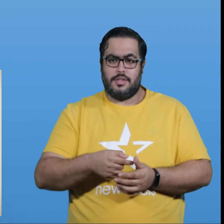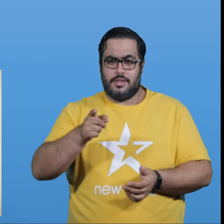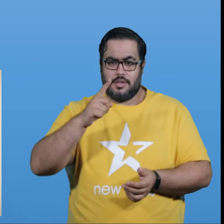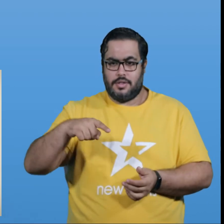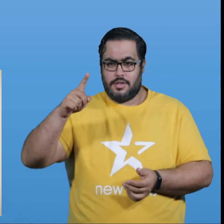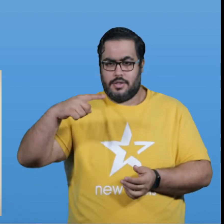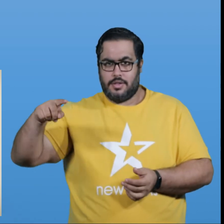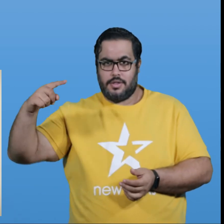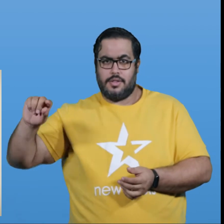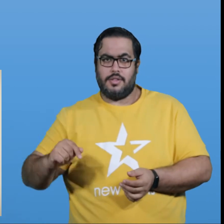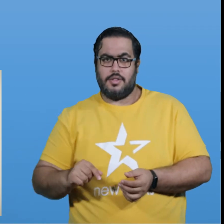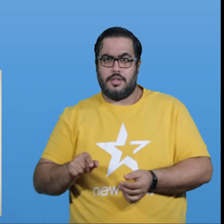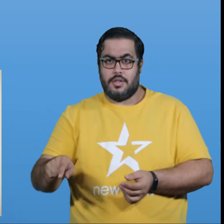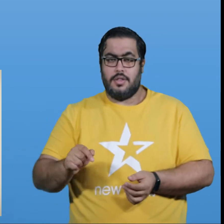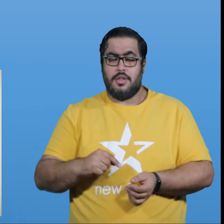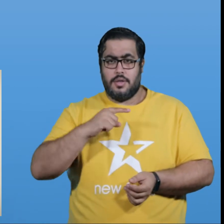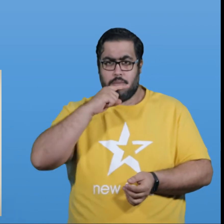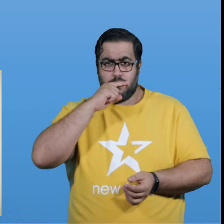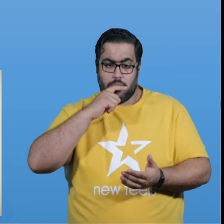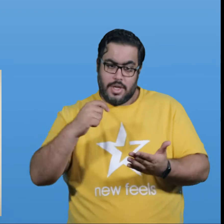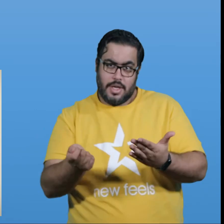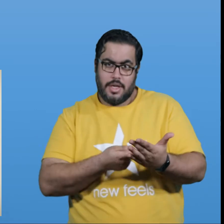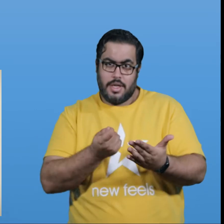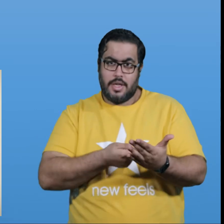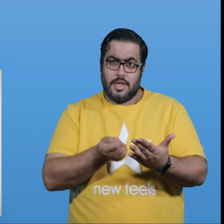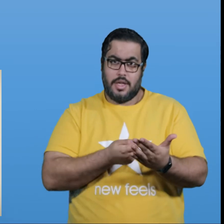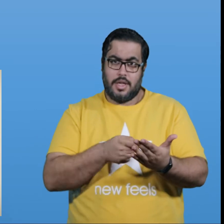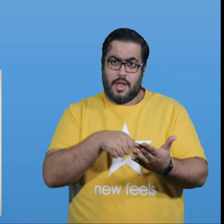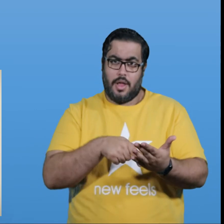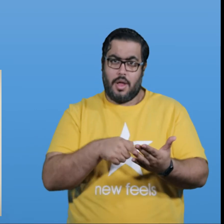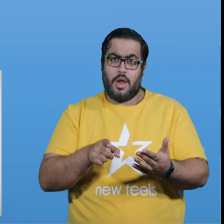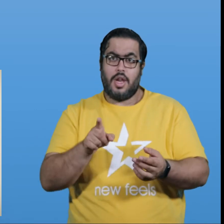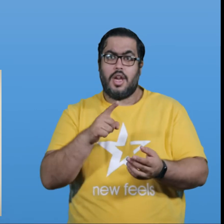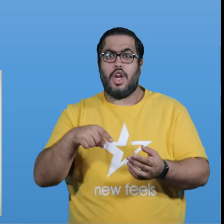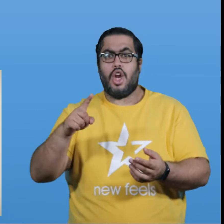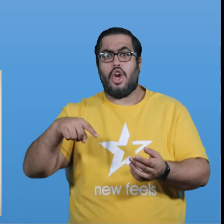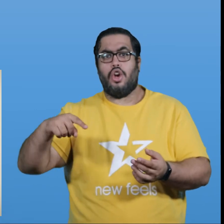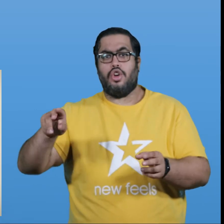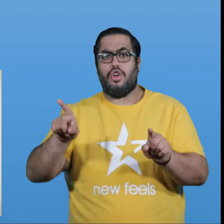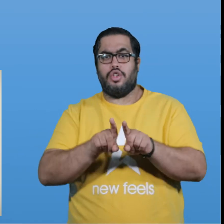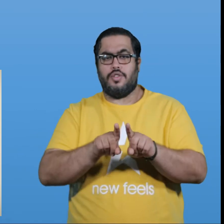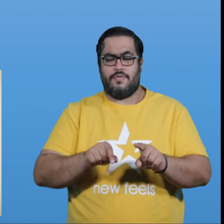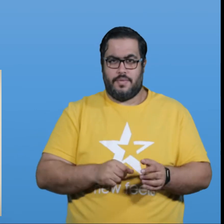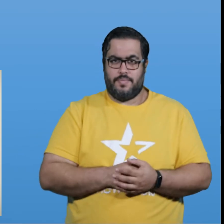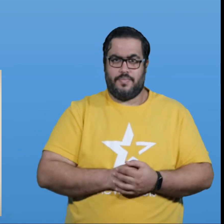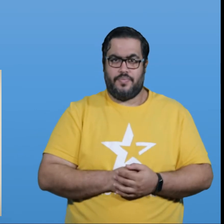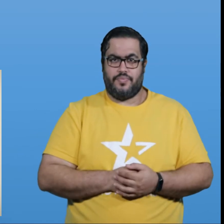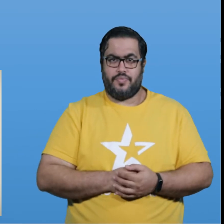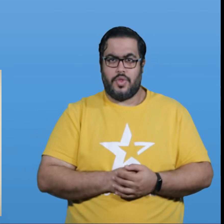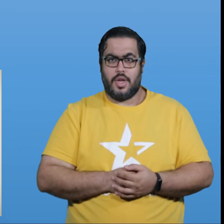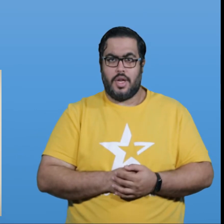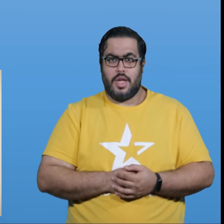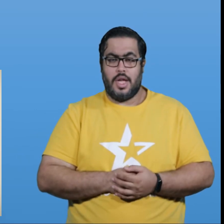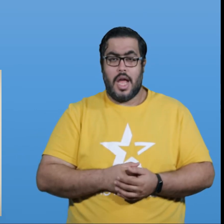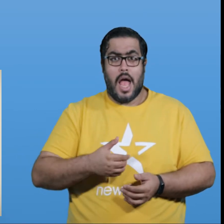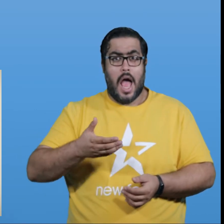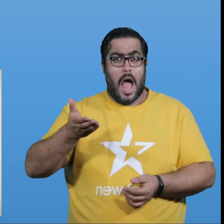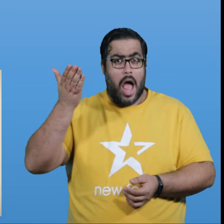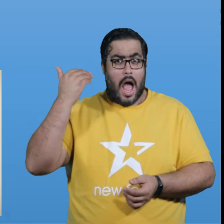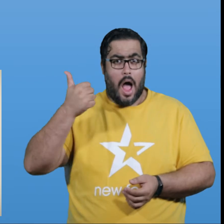design was embellished with color using a unique computer program. What do you think the word embellish means? It's a